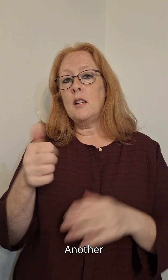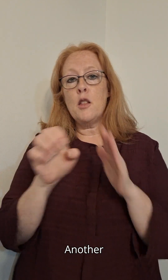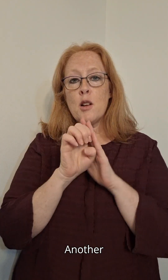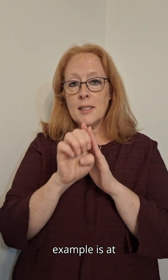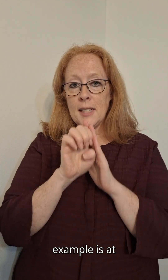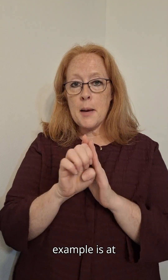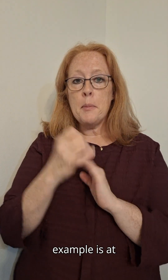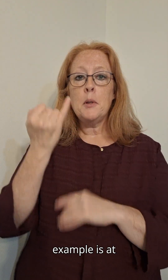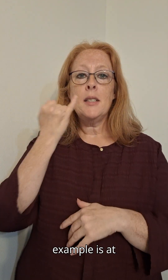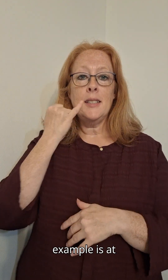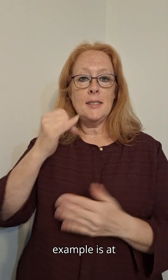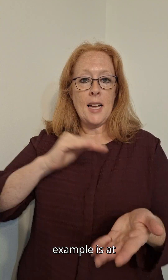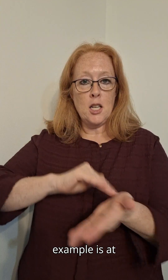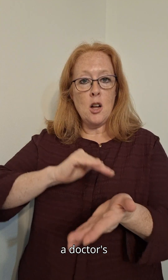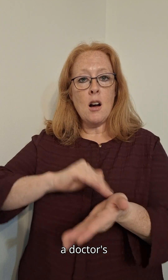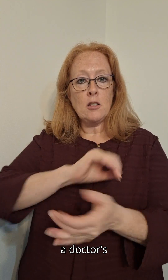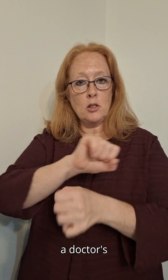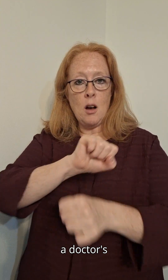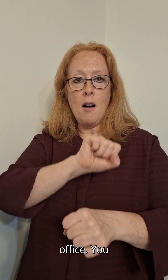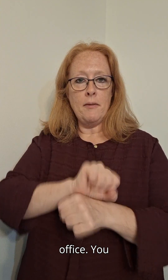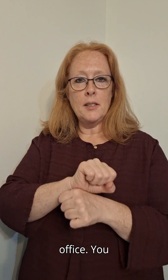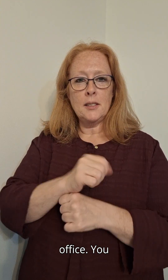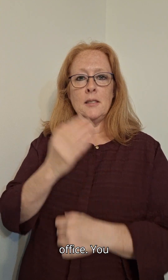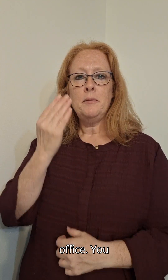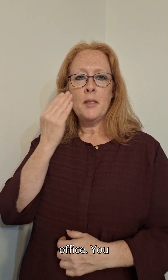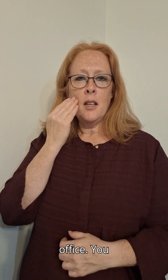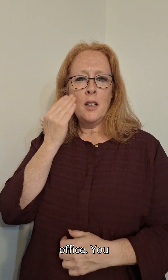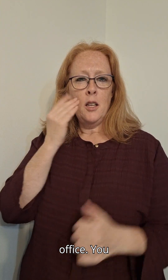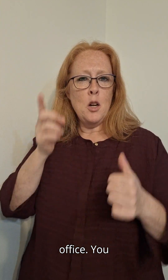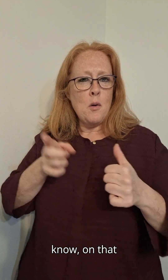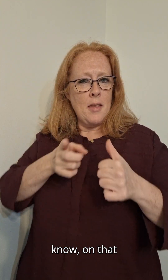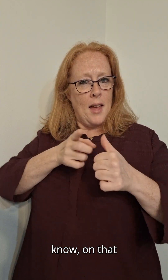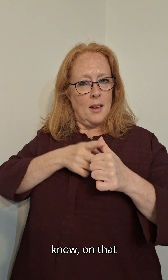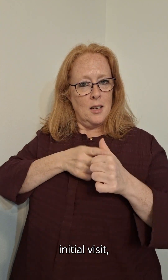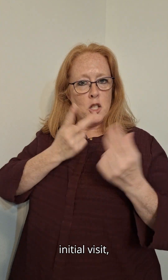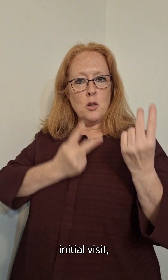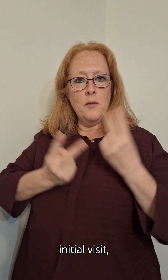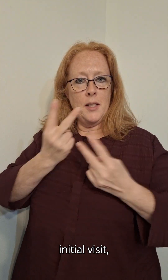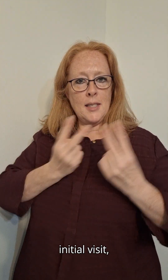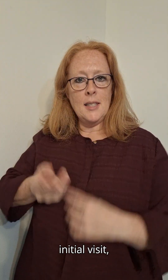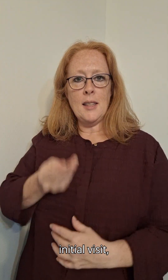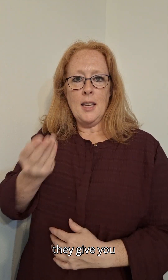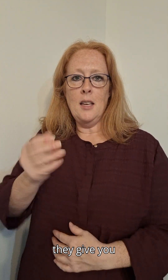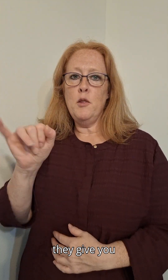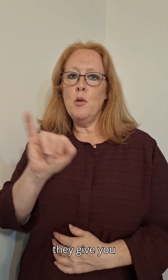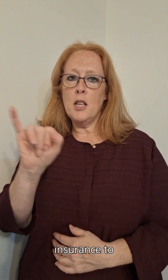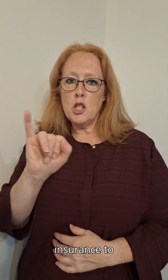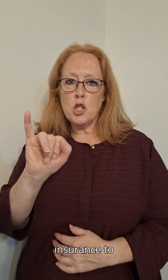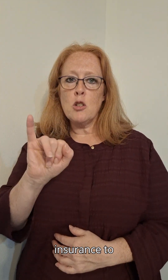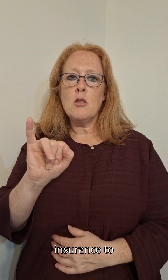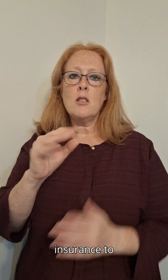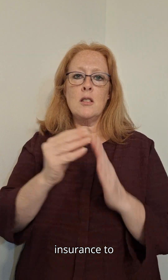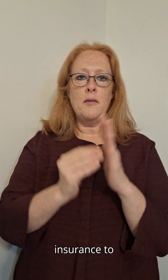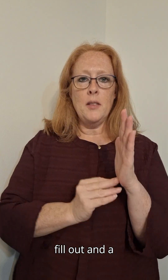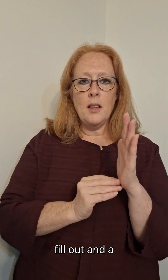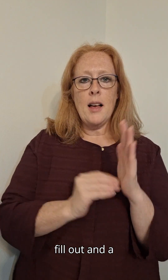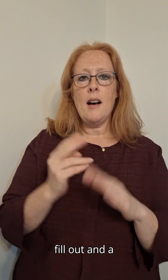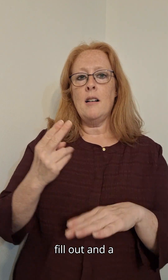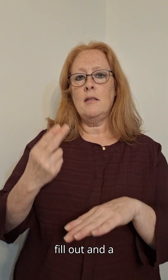Another example is at a doctor's office. You know, on that initial visit, they give you insurance to fill out